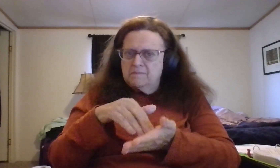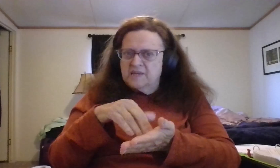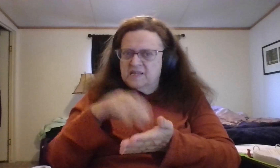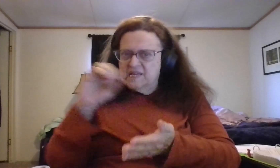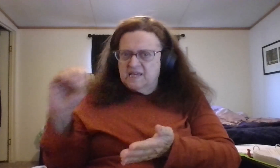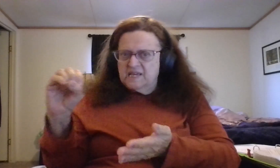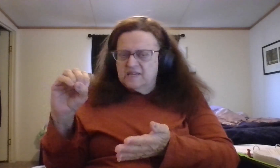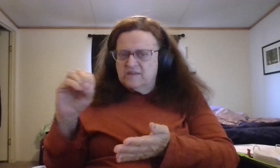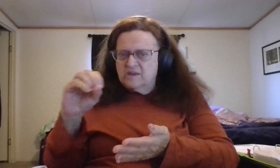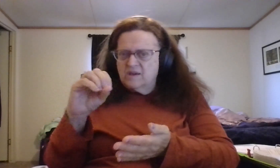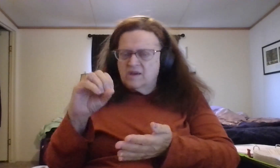word